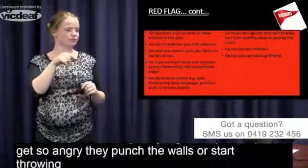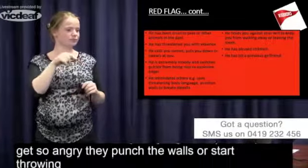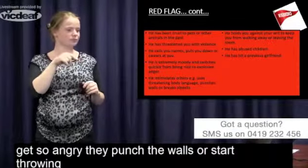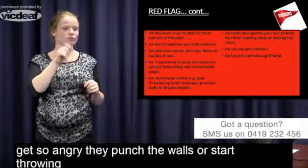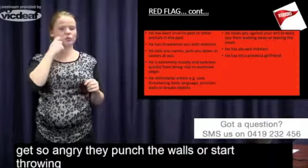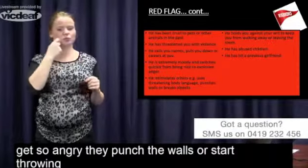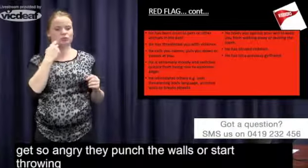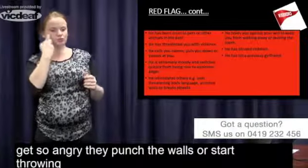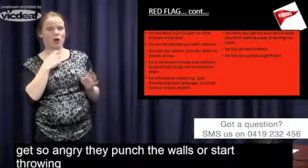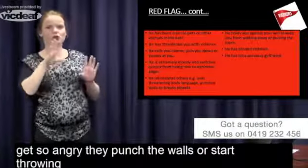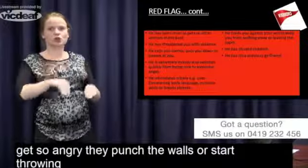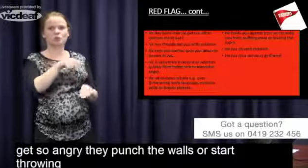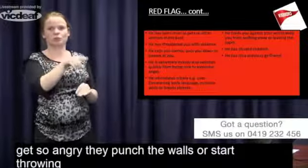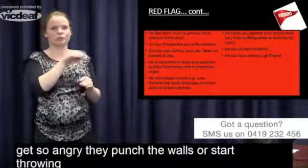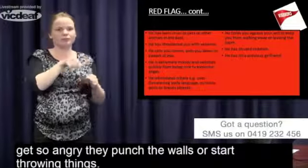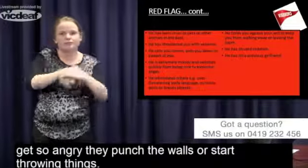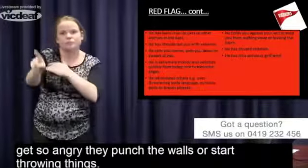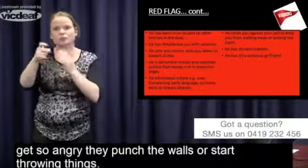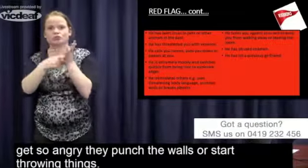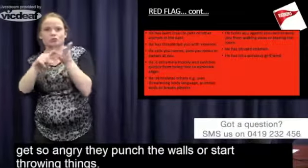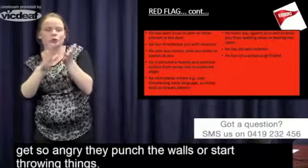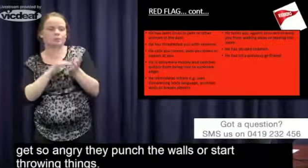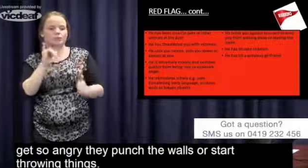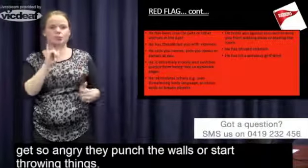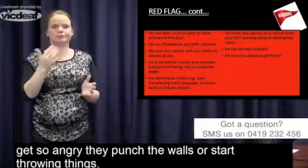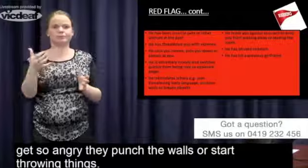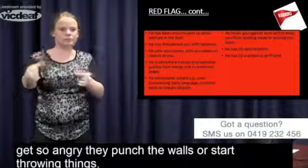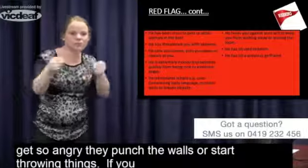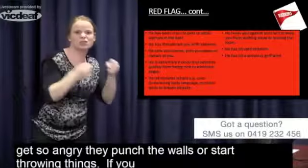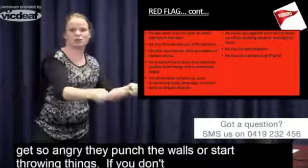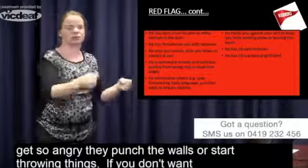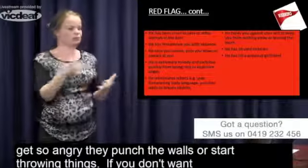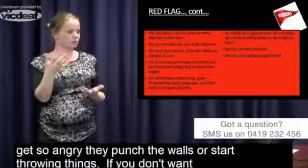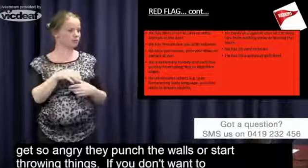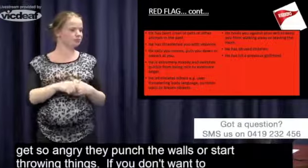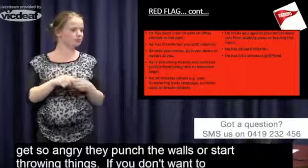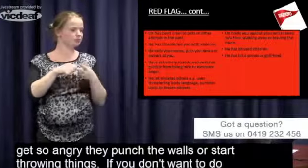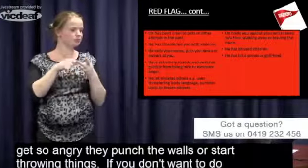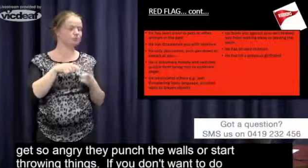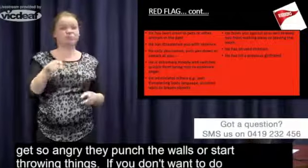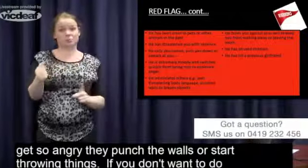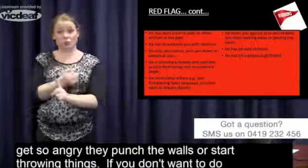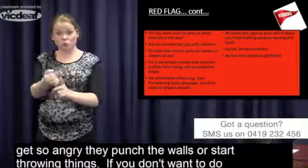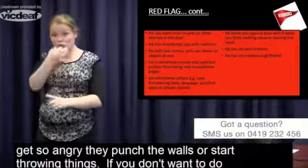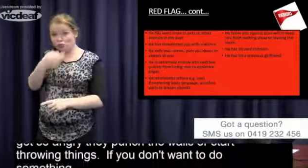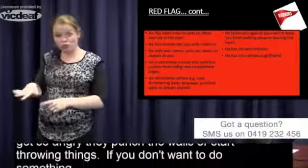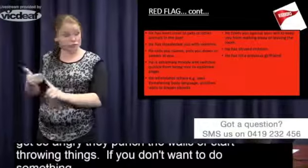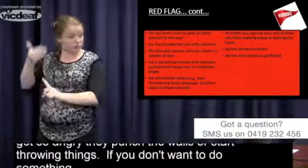If you don't want to do something, then they get you back for it. They will stop you from going off into your room or stop you from doing things that you want to